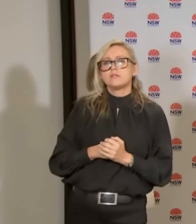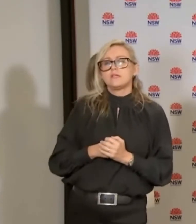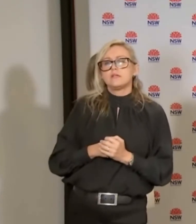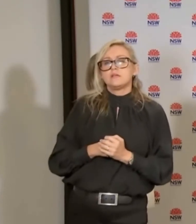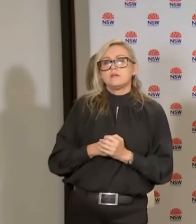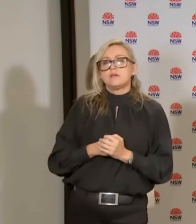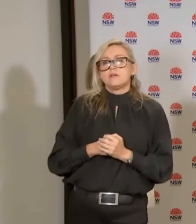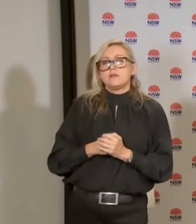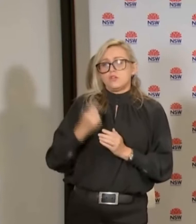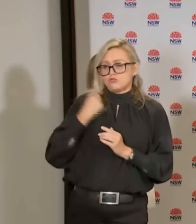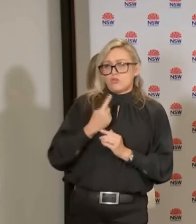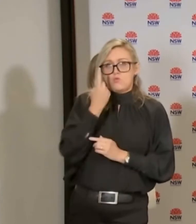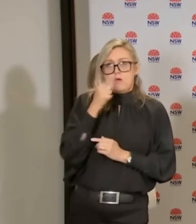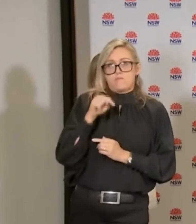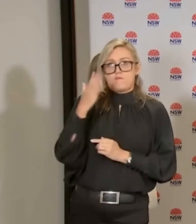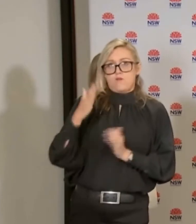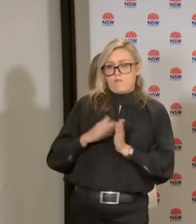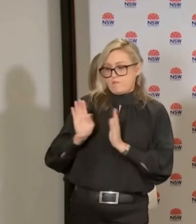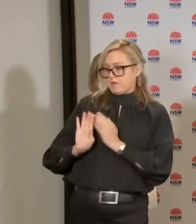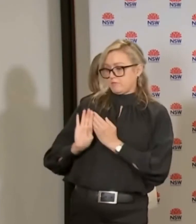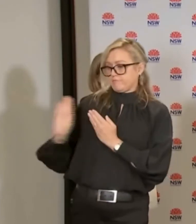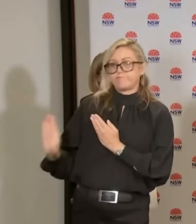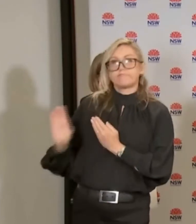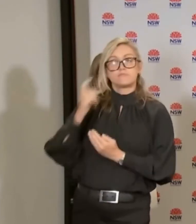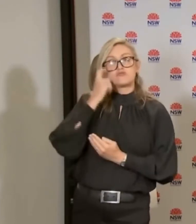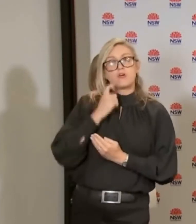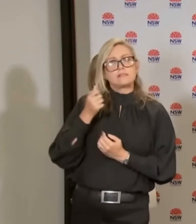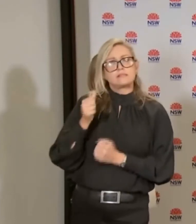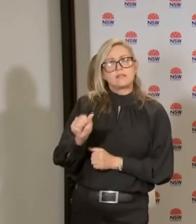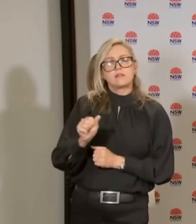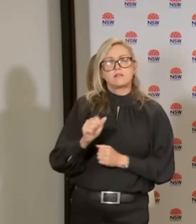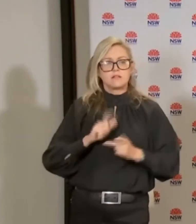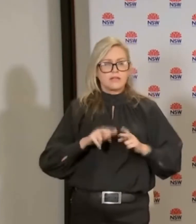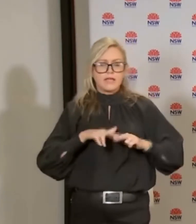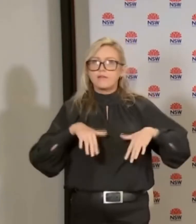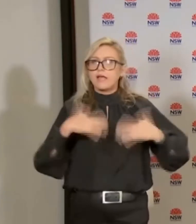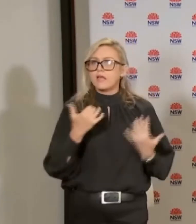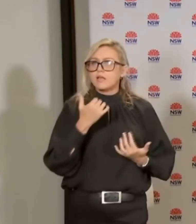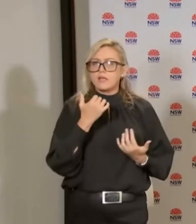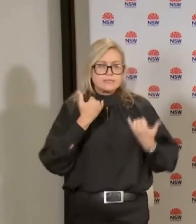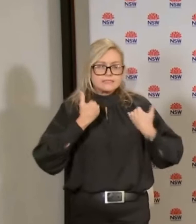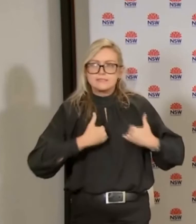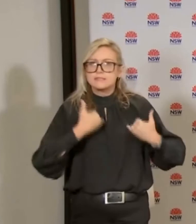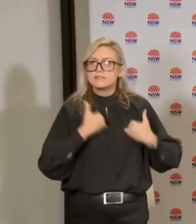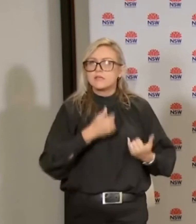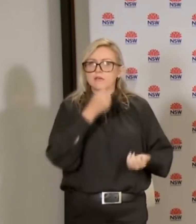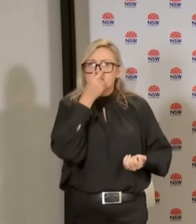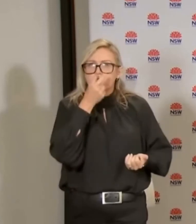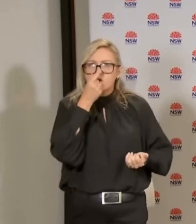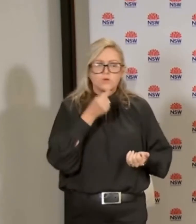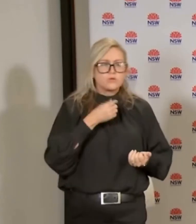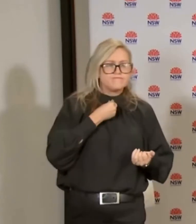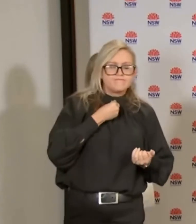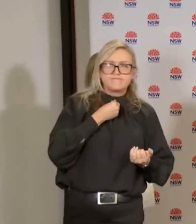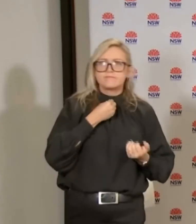generally. Try and maintain that distance from others. Still go and get tested if you have any symptoms at all. If you're not